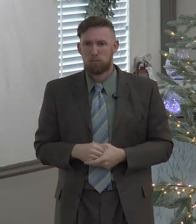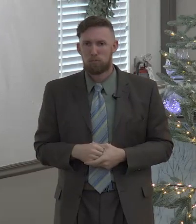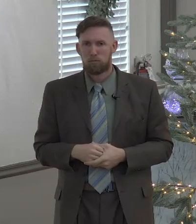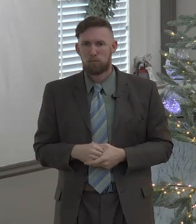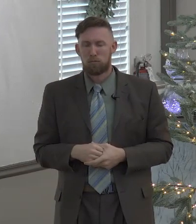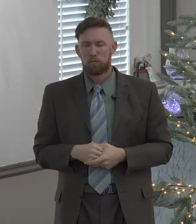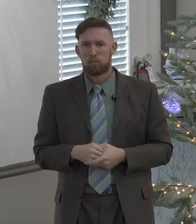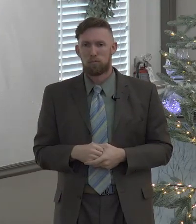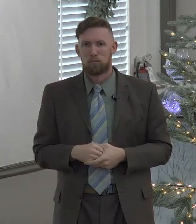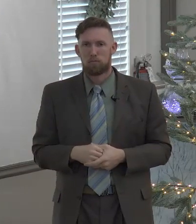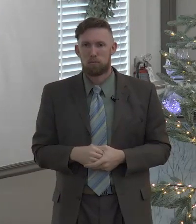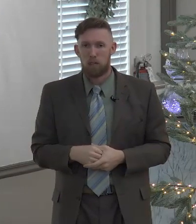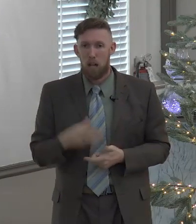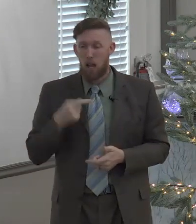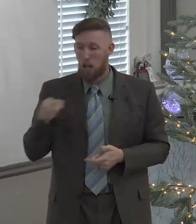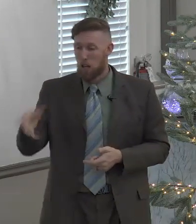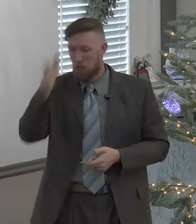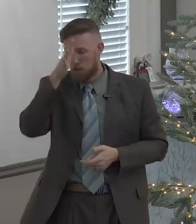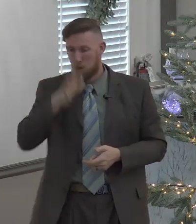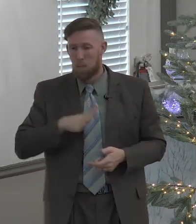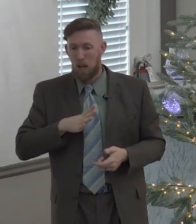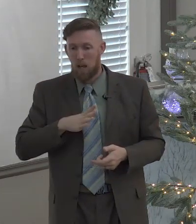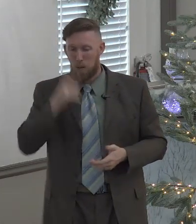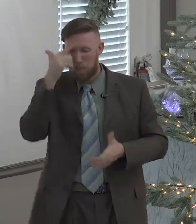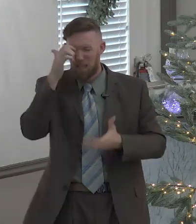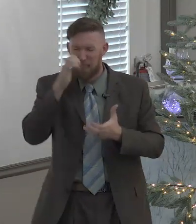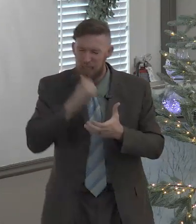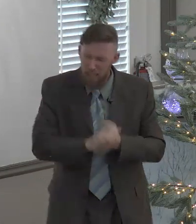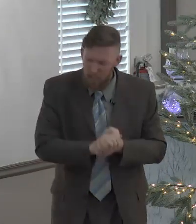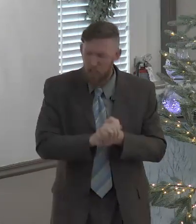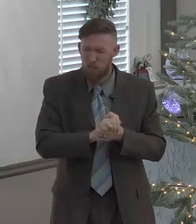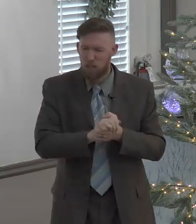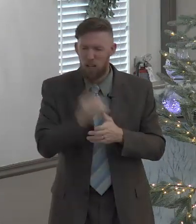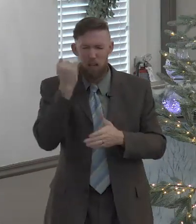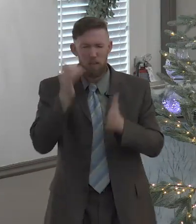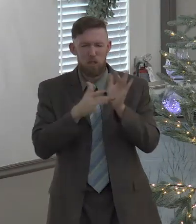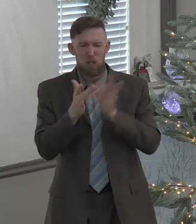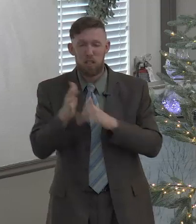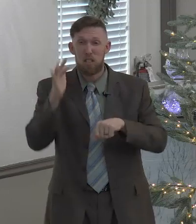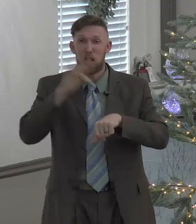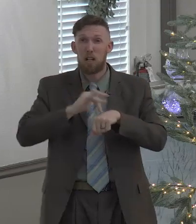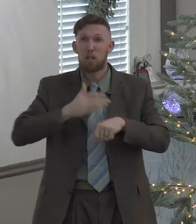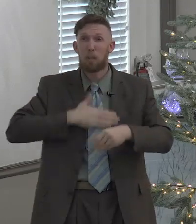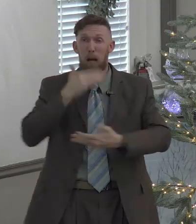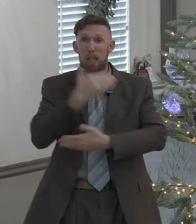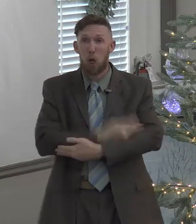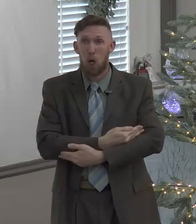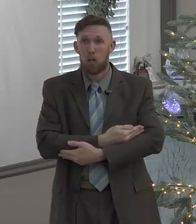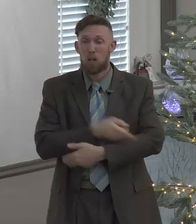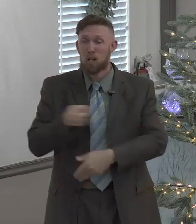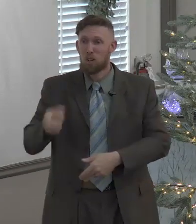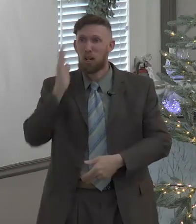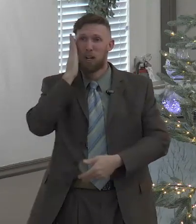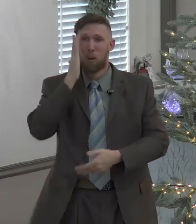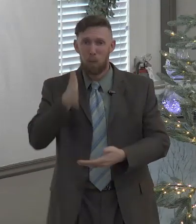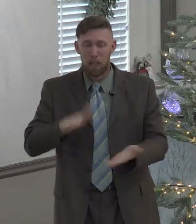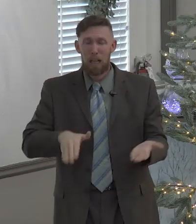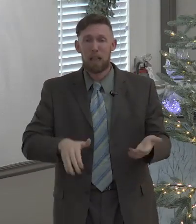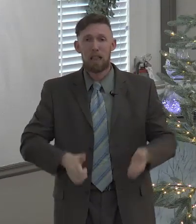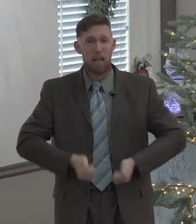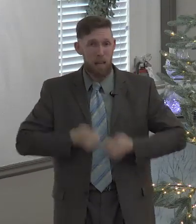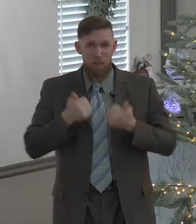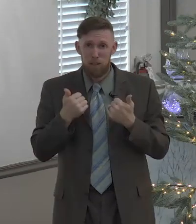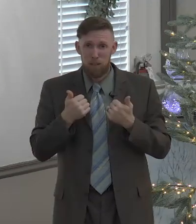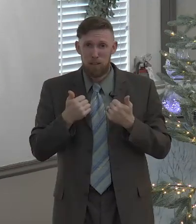service. That's it. And Jairus believes that if the Lord touches his little